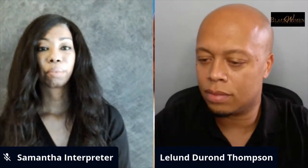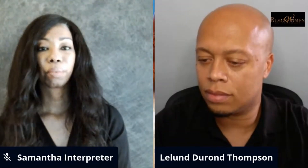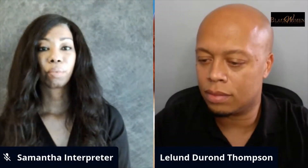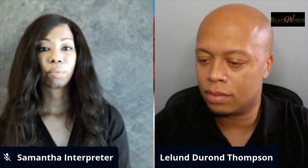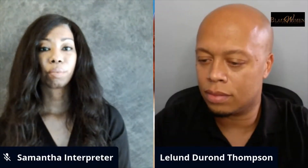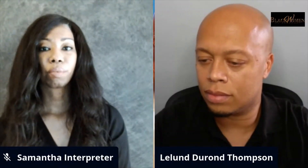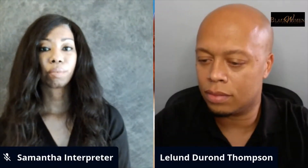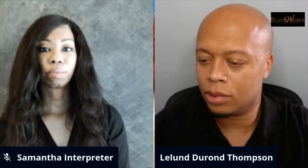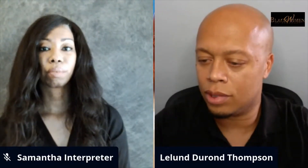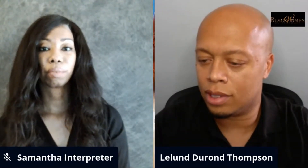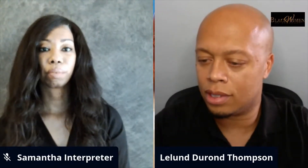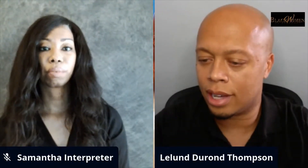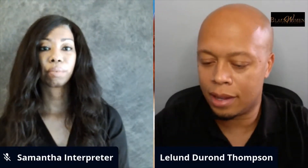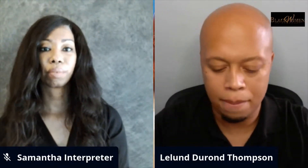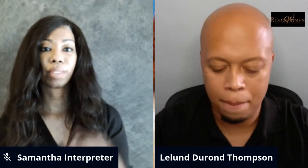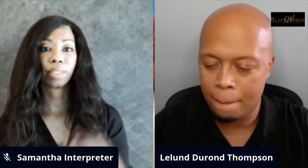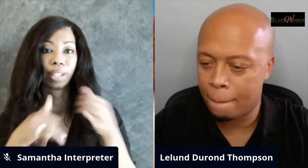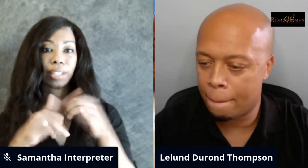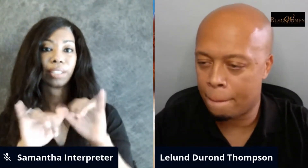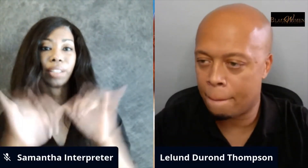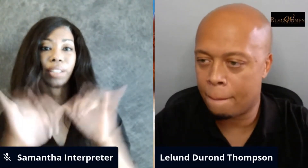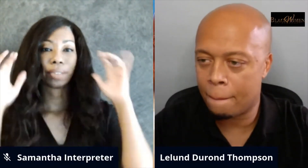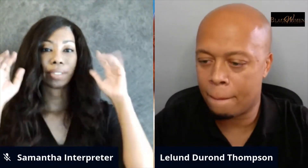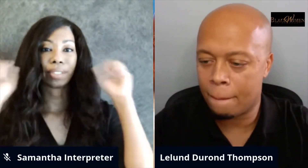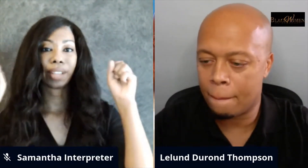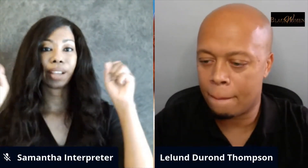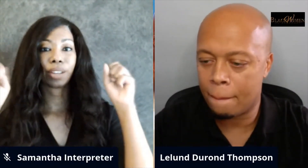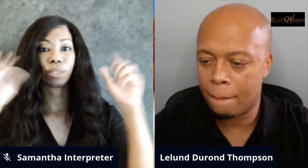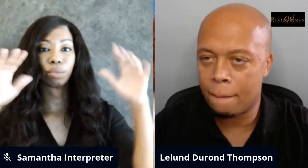hearing myself. One second.